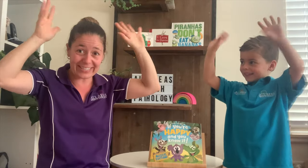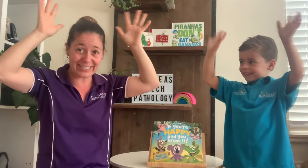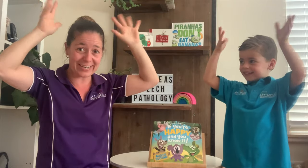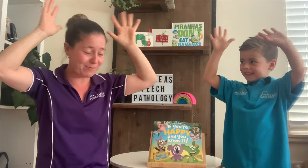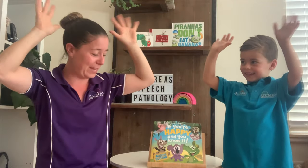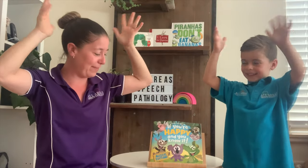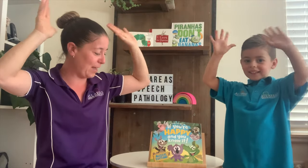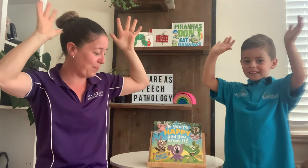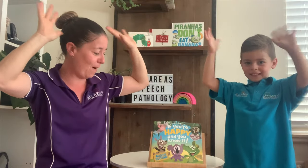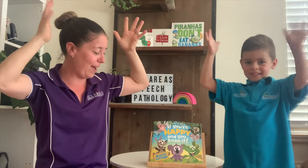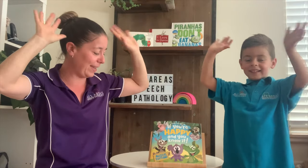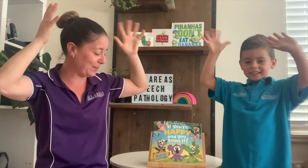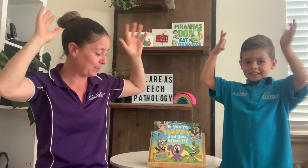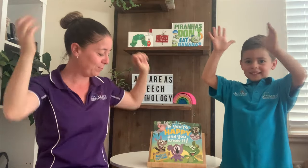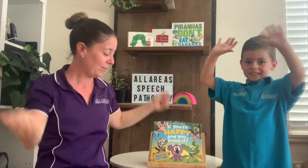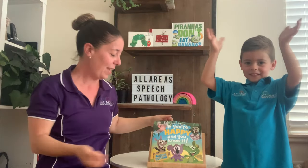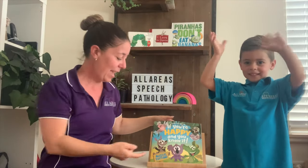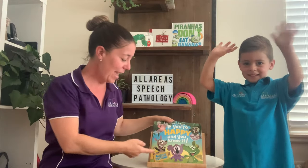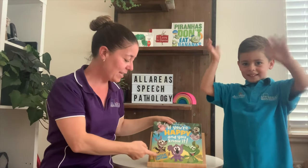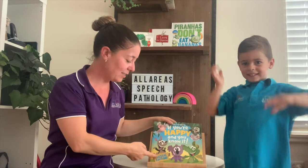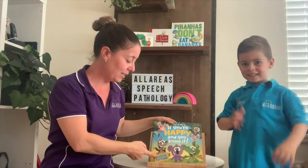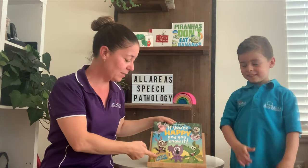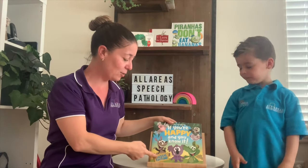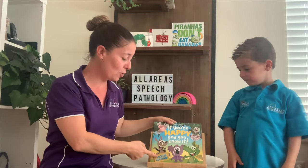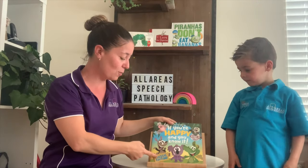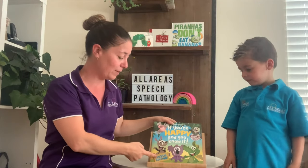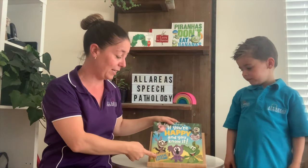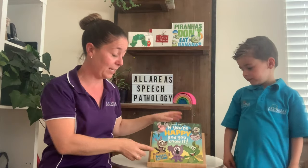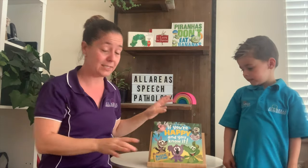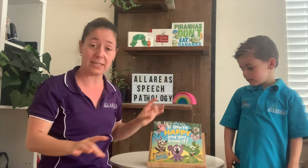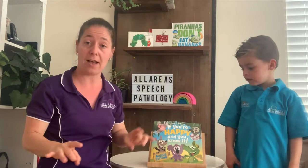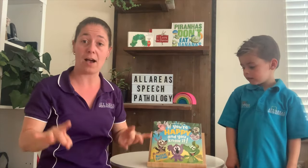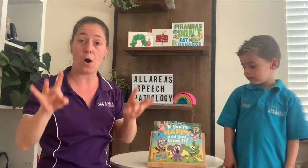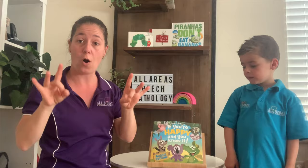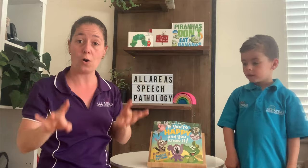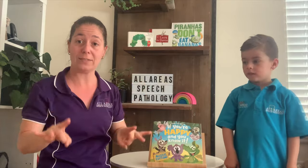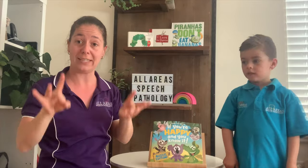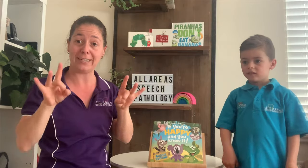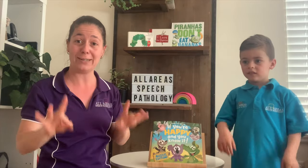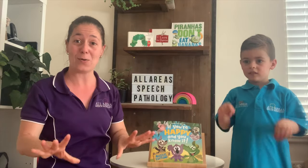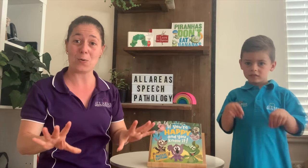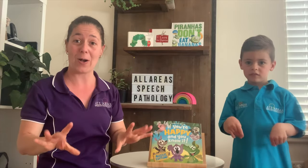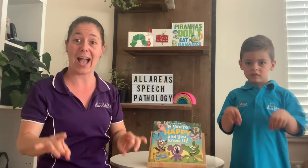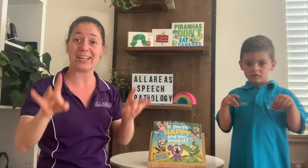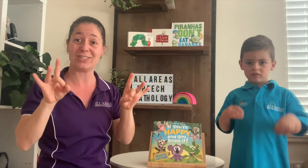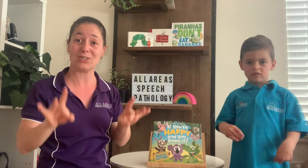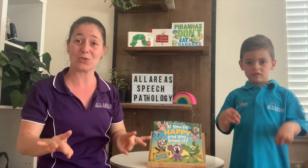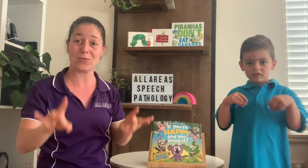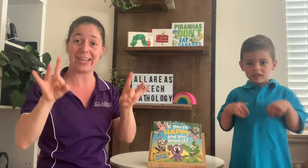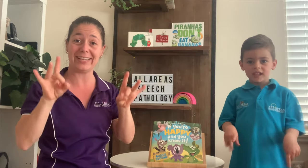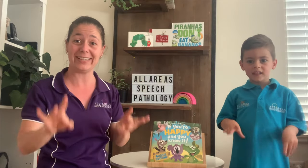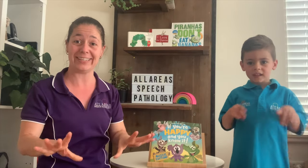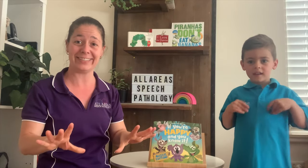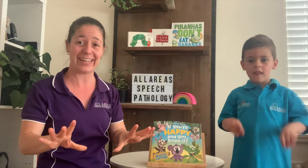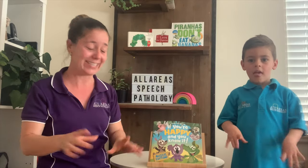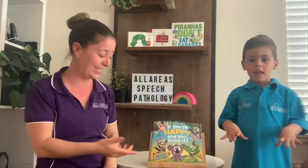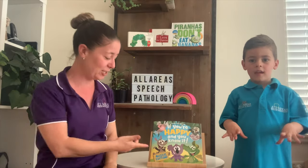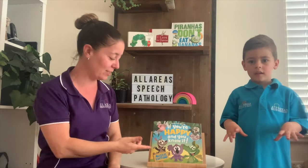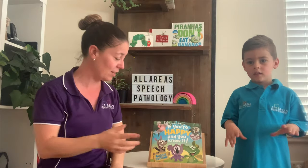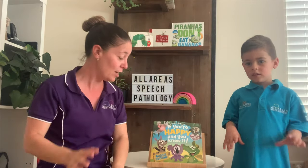isn't it? Waving up high. And this story is an Aussie or Australian edition.